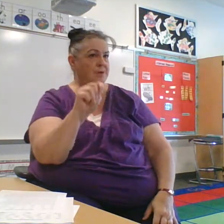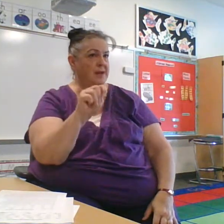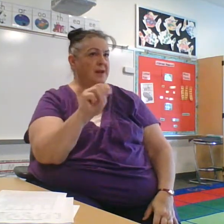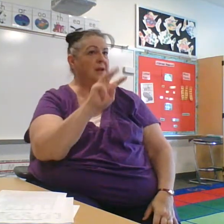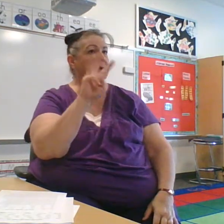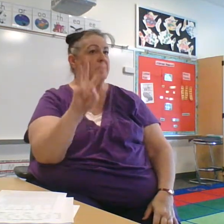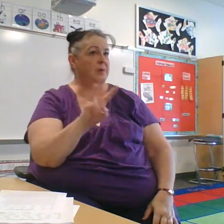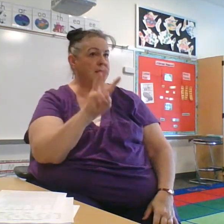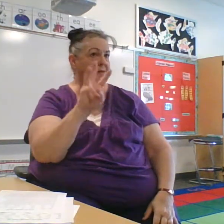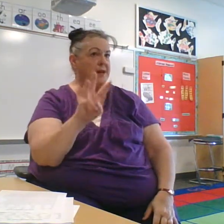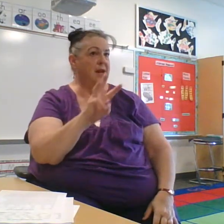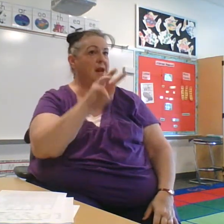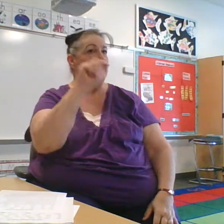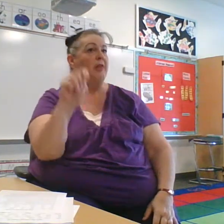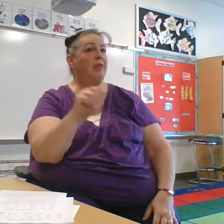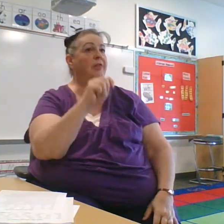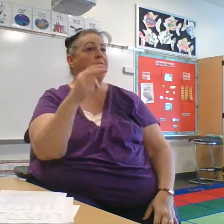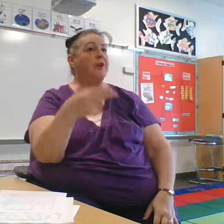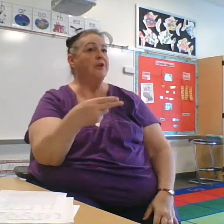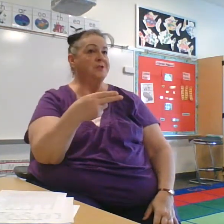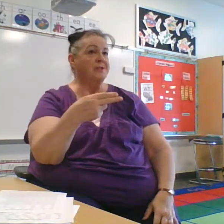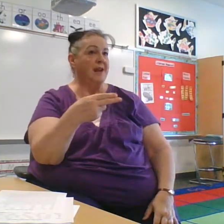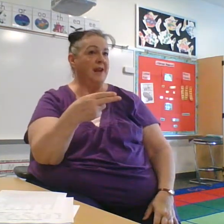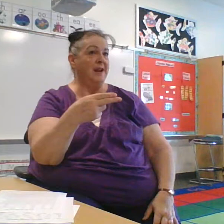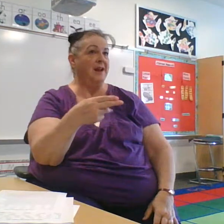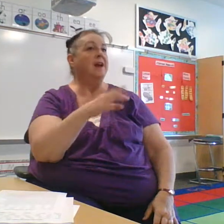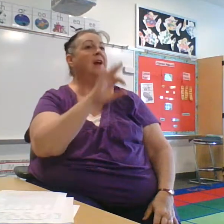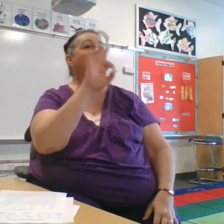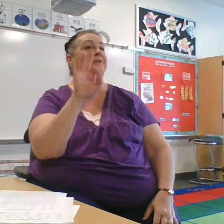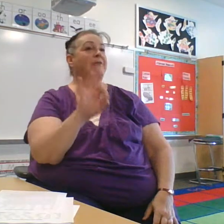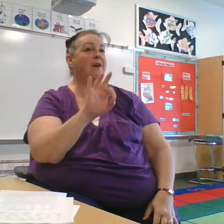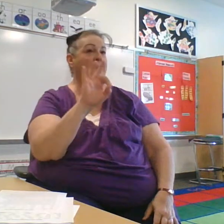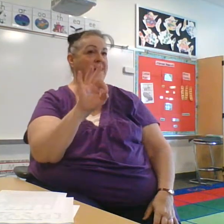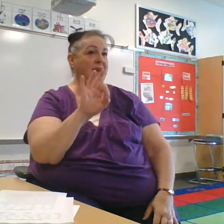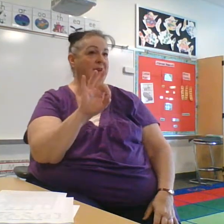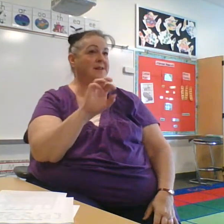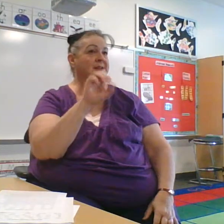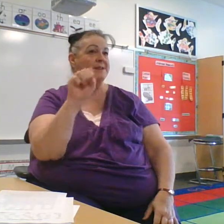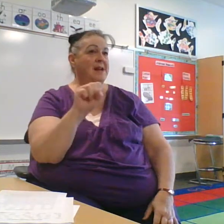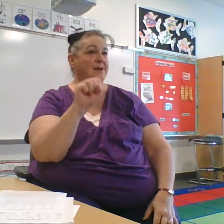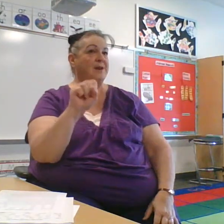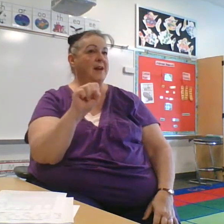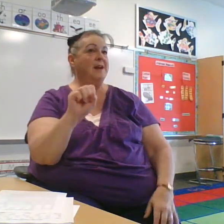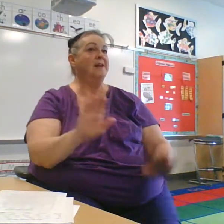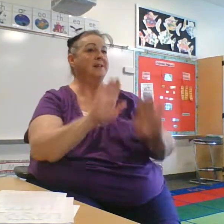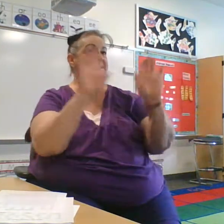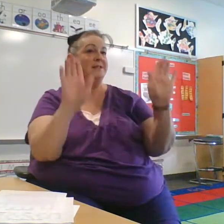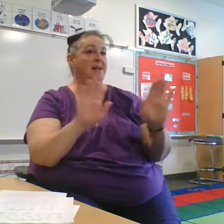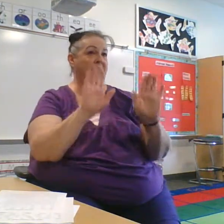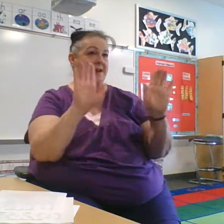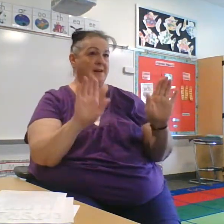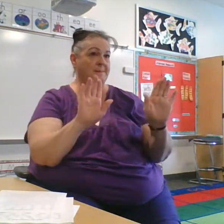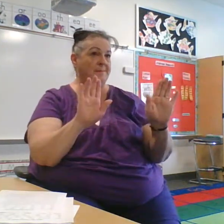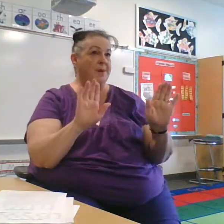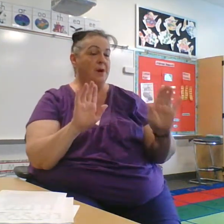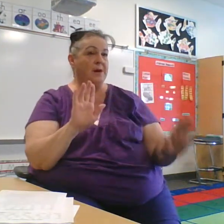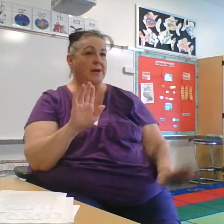remember. Wednesday, Wednesday, Thursday, Oh, Friday, okay. Saturday, Sunday. Okay,